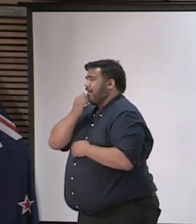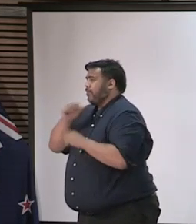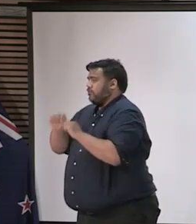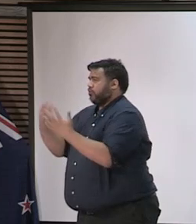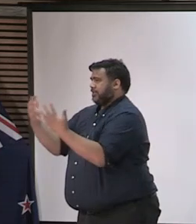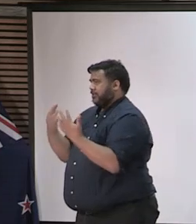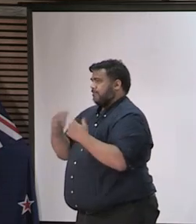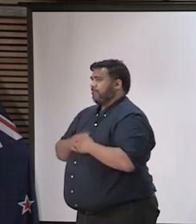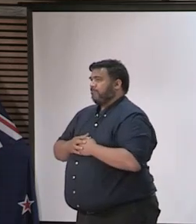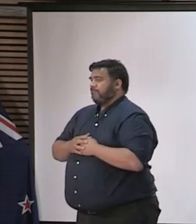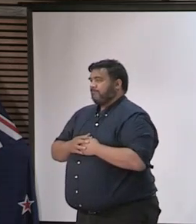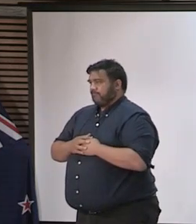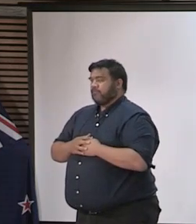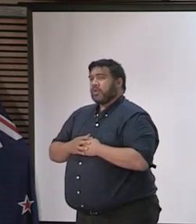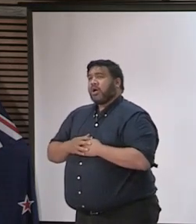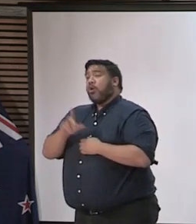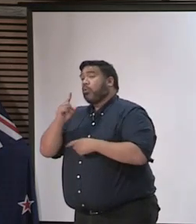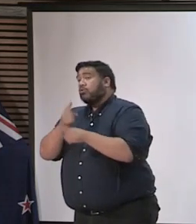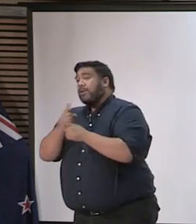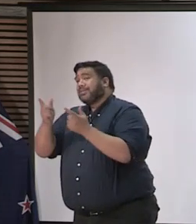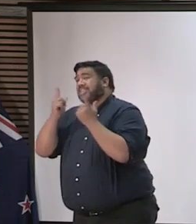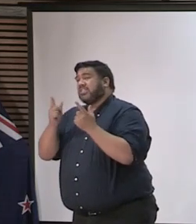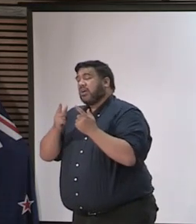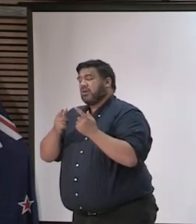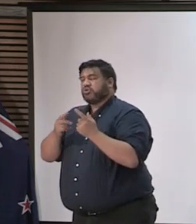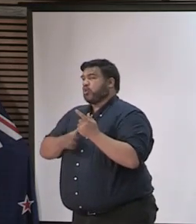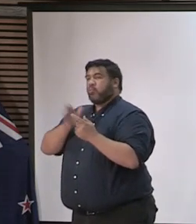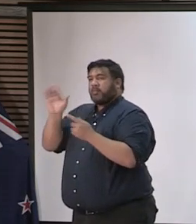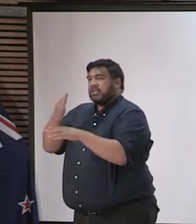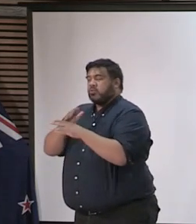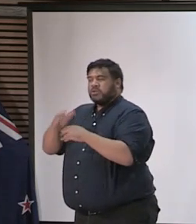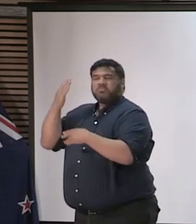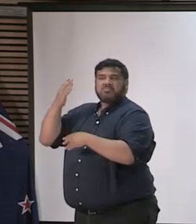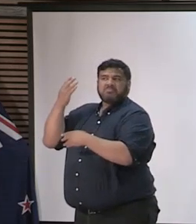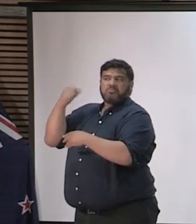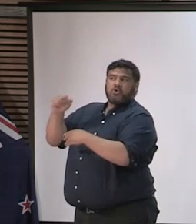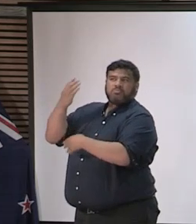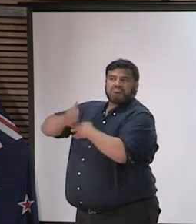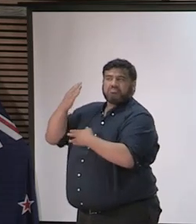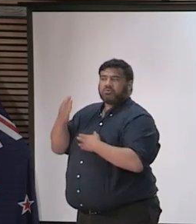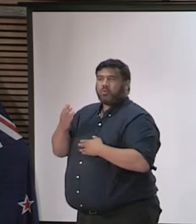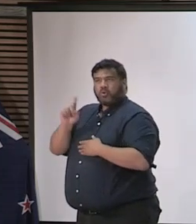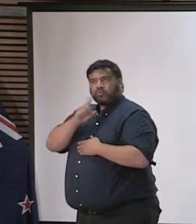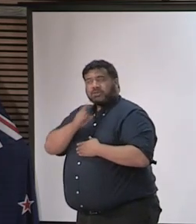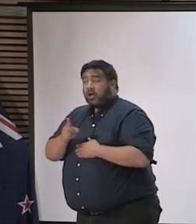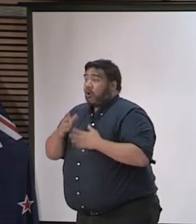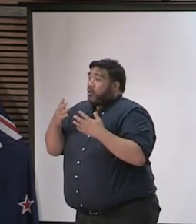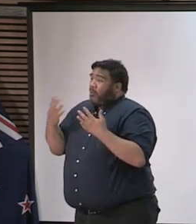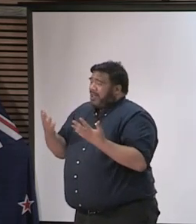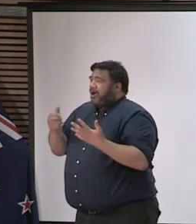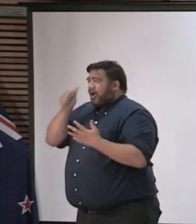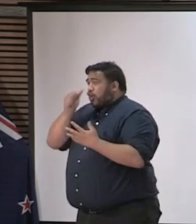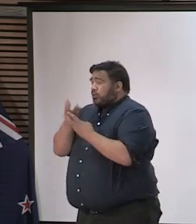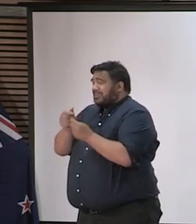to? Look, we do expect teachers to be doing their bit. My message to those who are in a higher risk bracket, either because